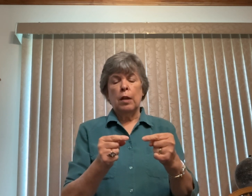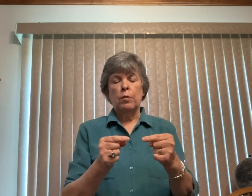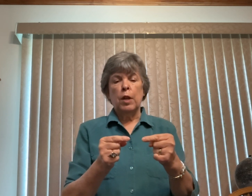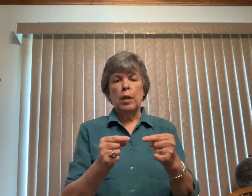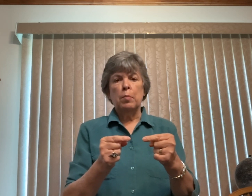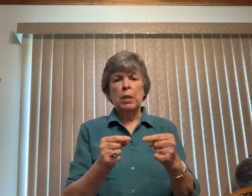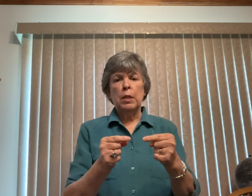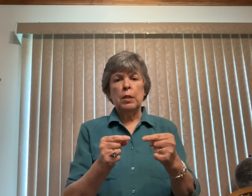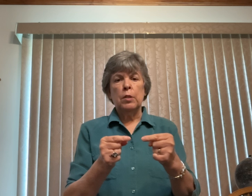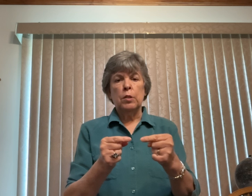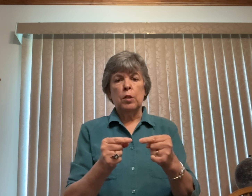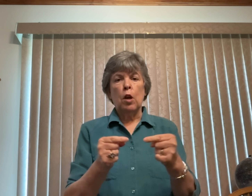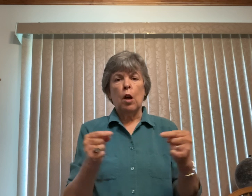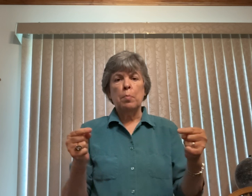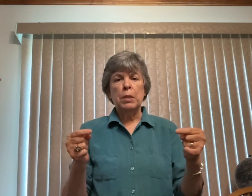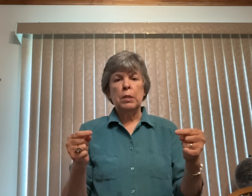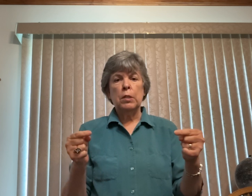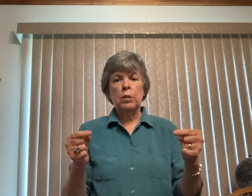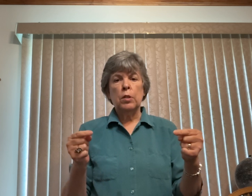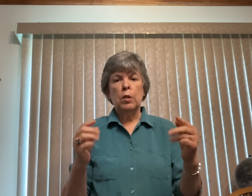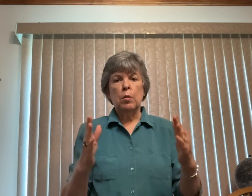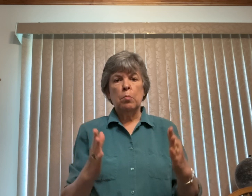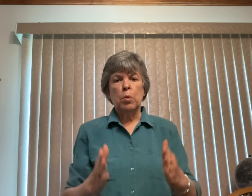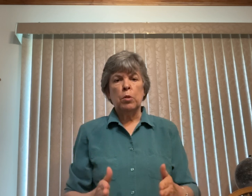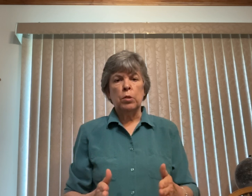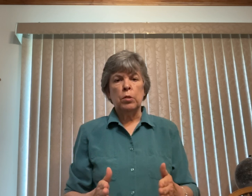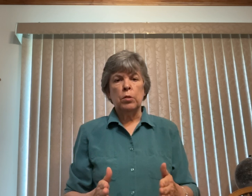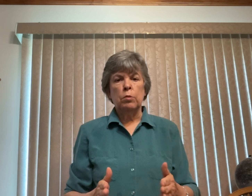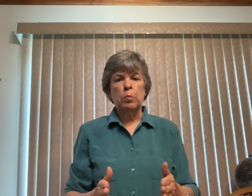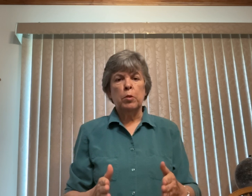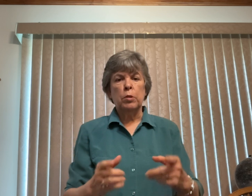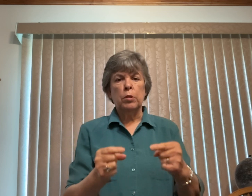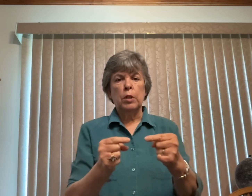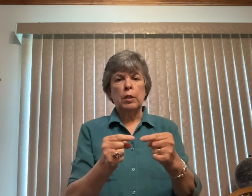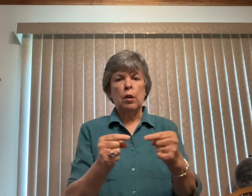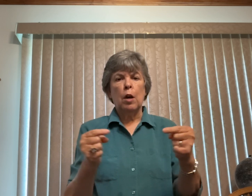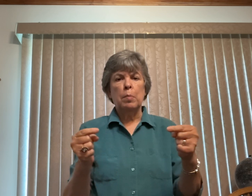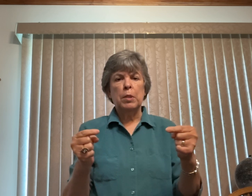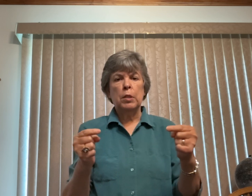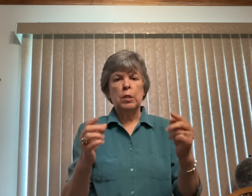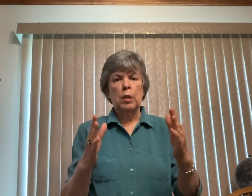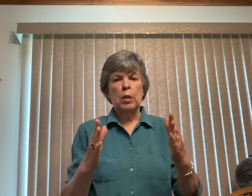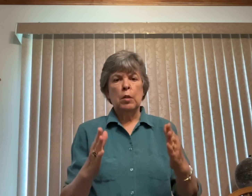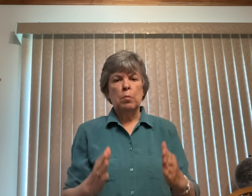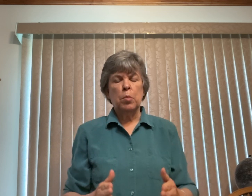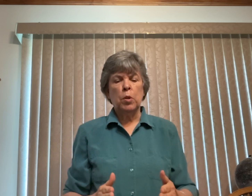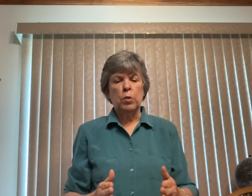for enemy is an opposite person. Do the person sign. Opposite person.